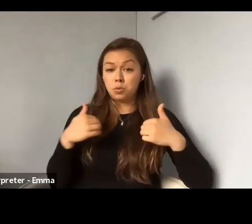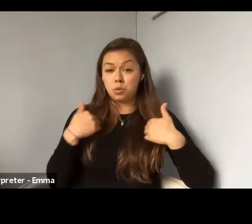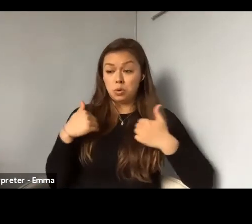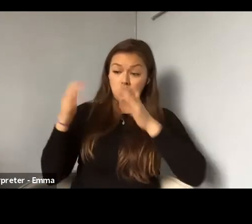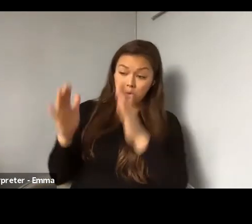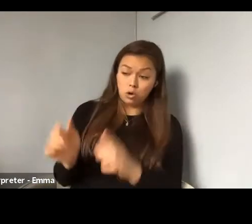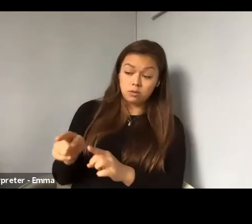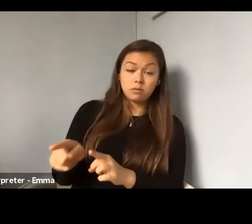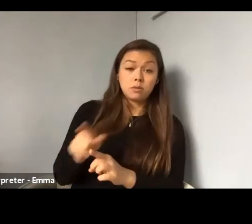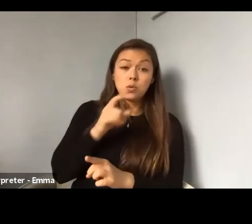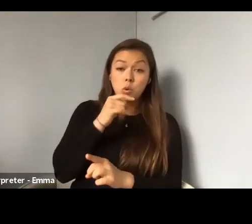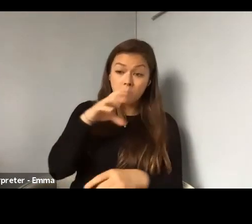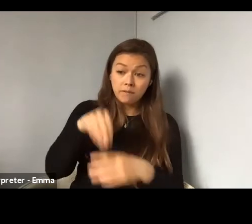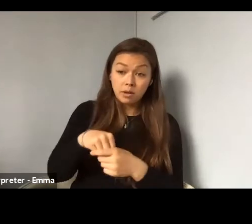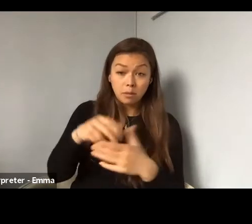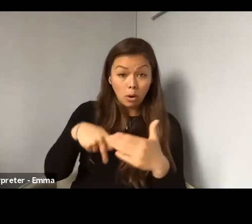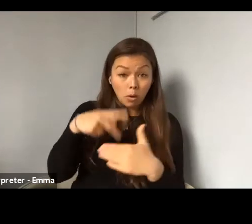And